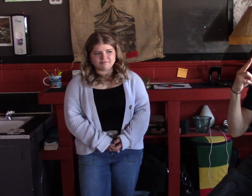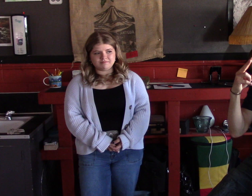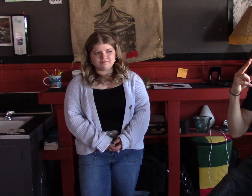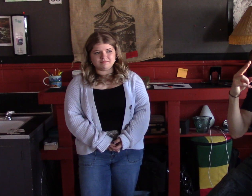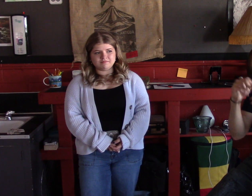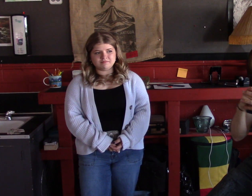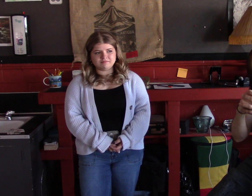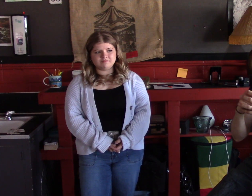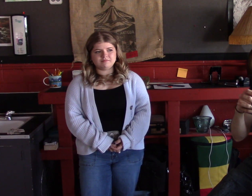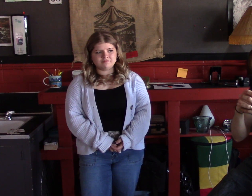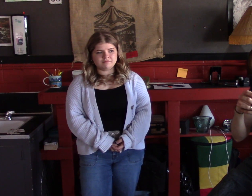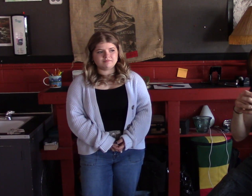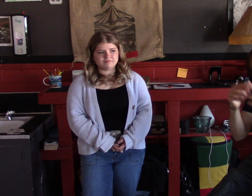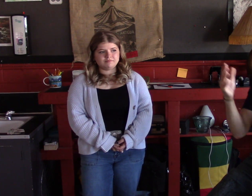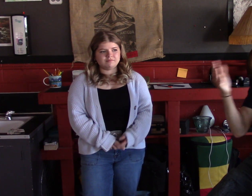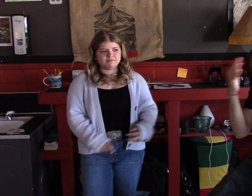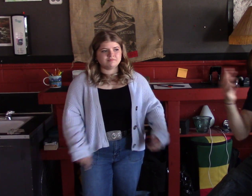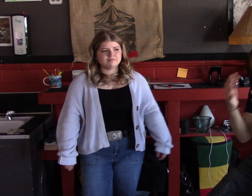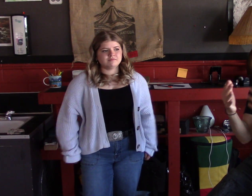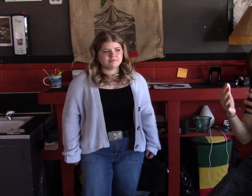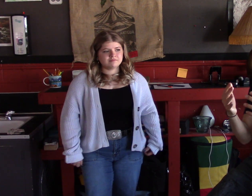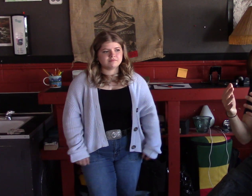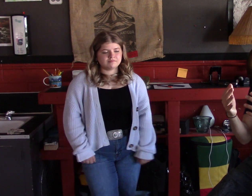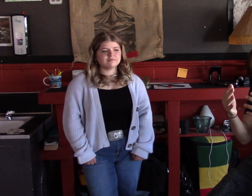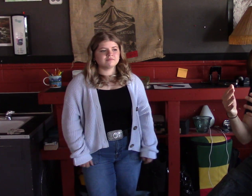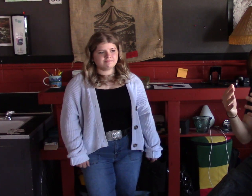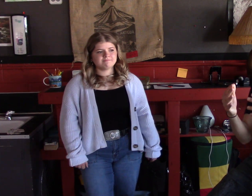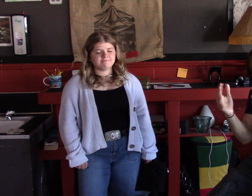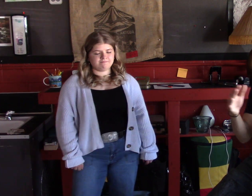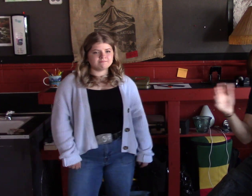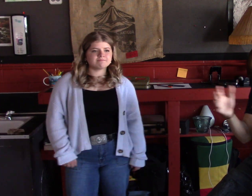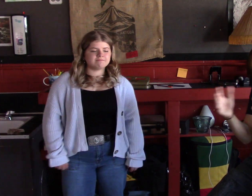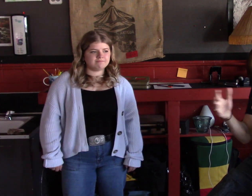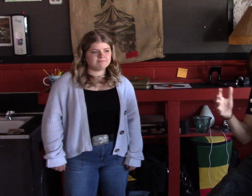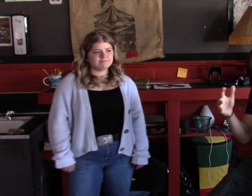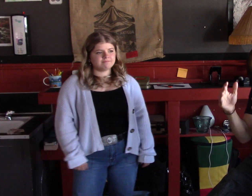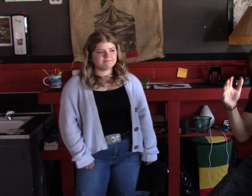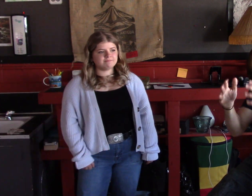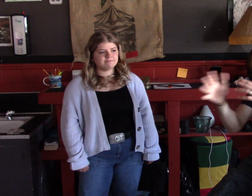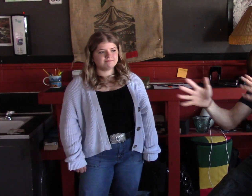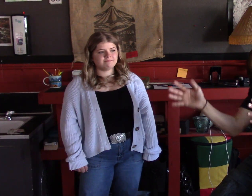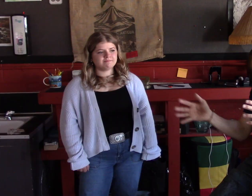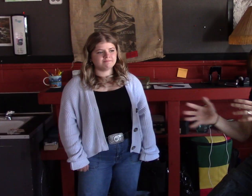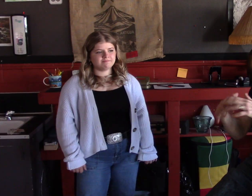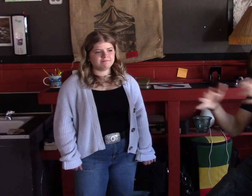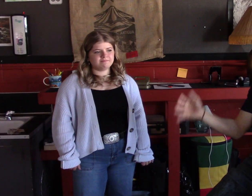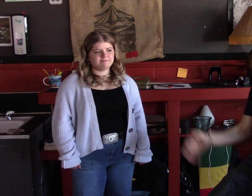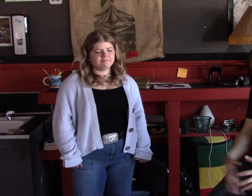kid once they know what it is, they'll understand, right? So it also allows you to work individually with kids in big groups.